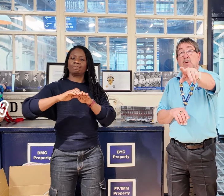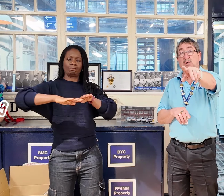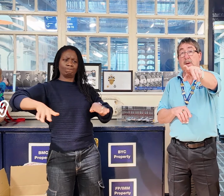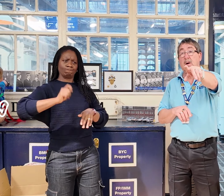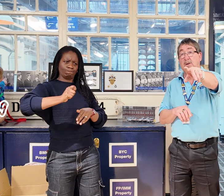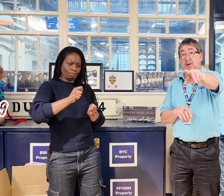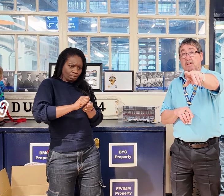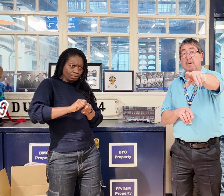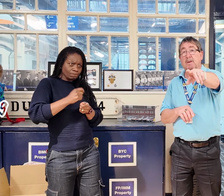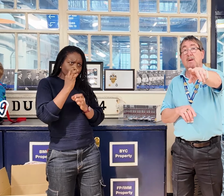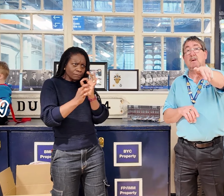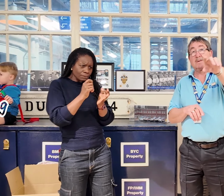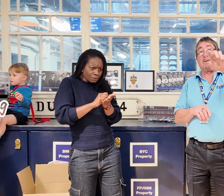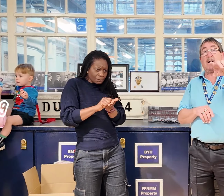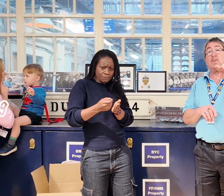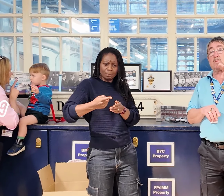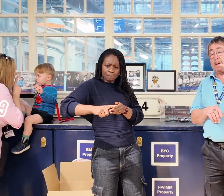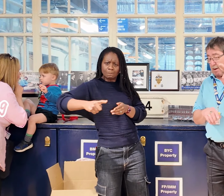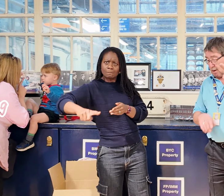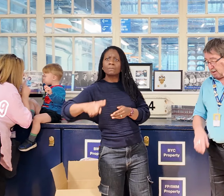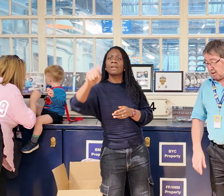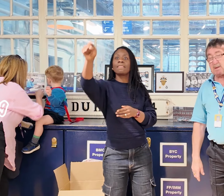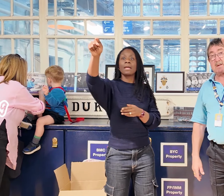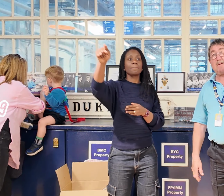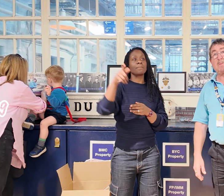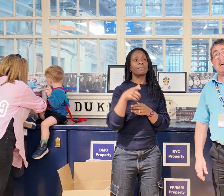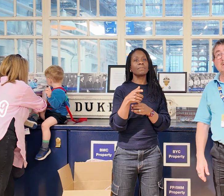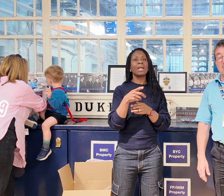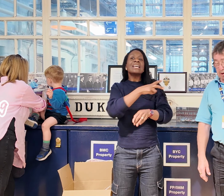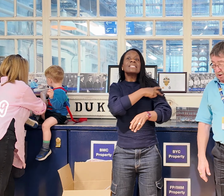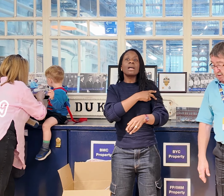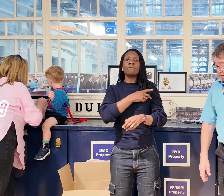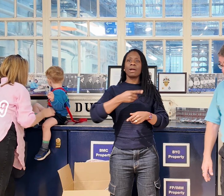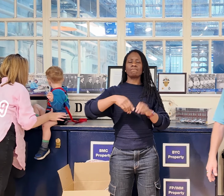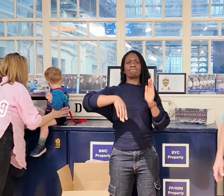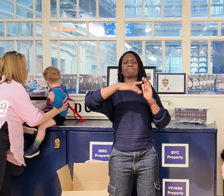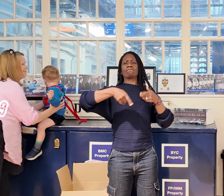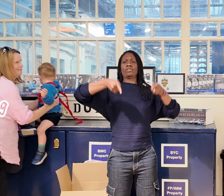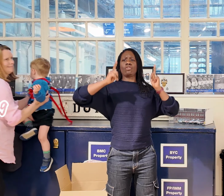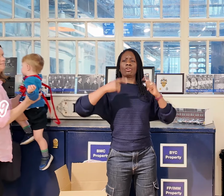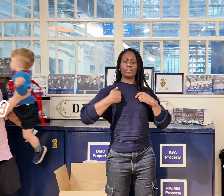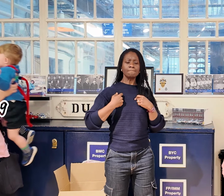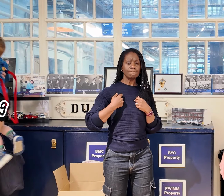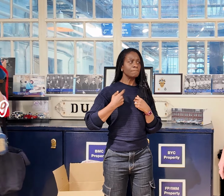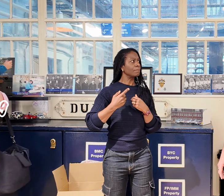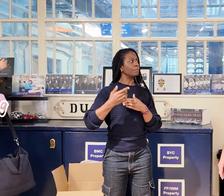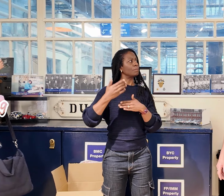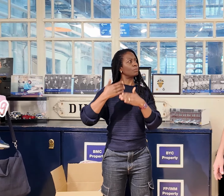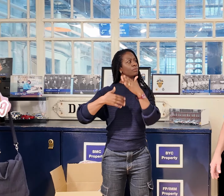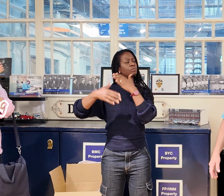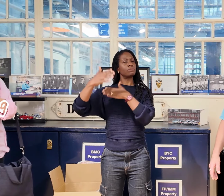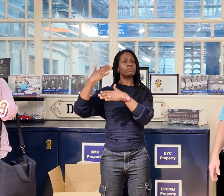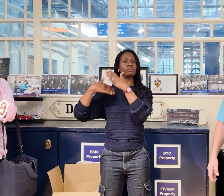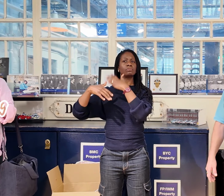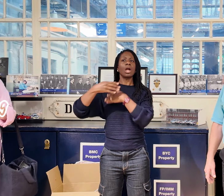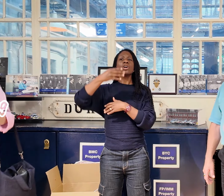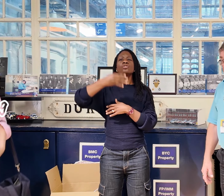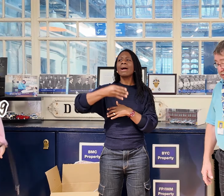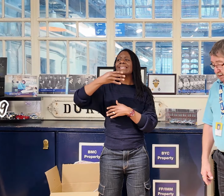desk, which is behind you. So that would be staffed by a sergeant, and going back to